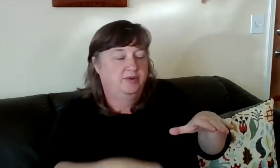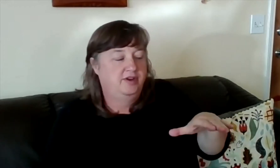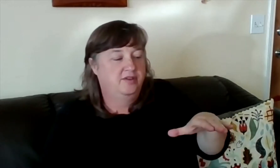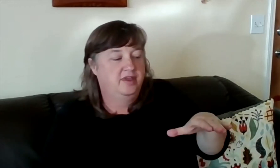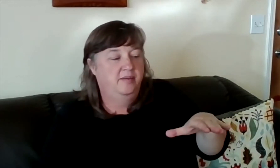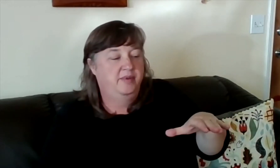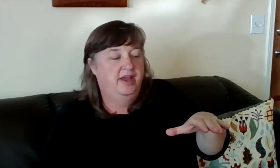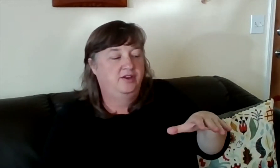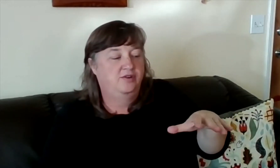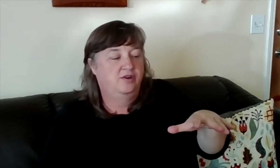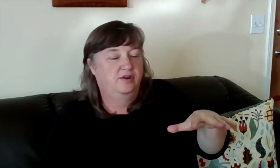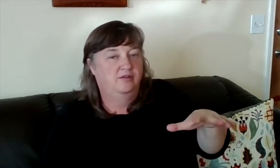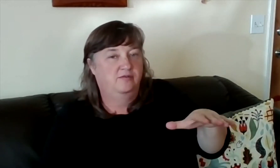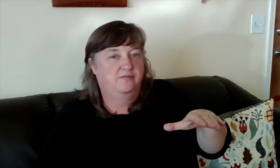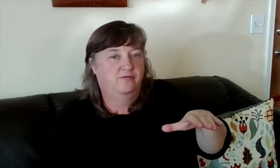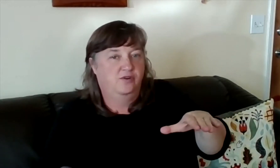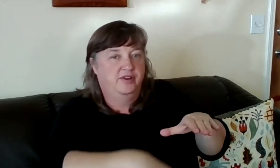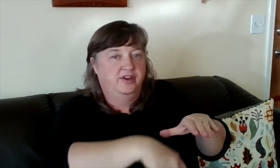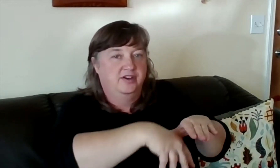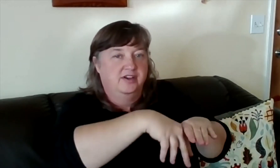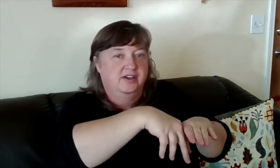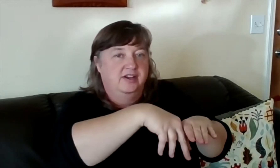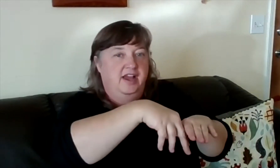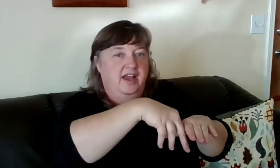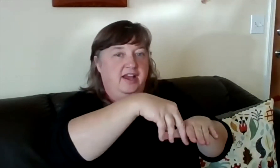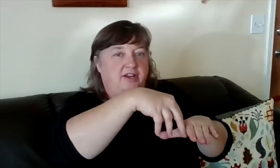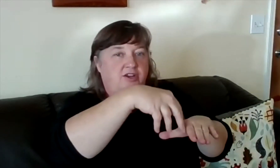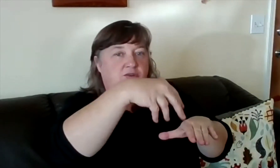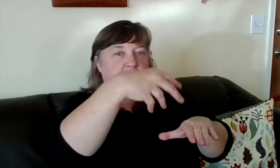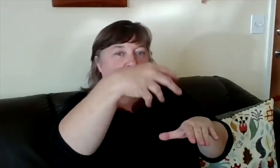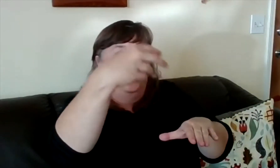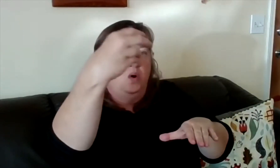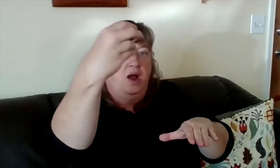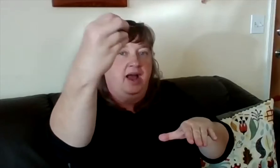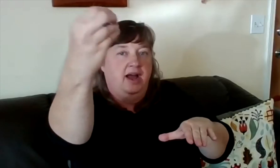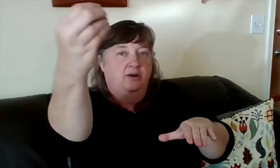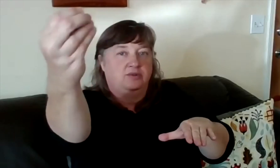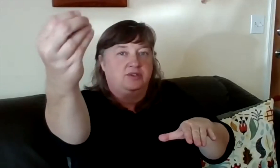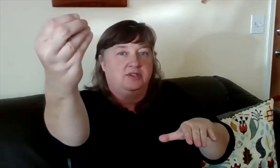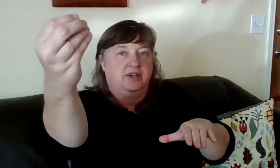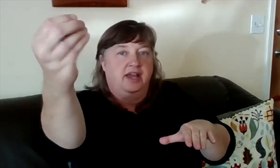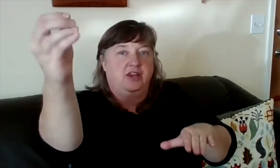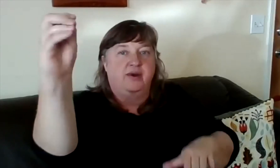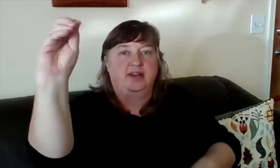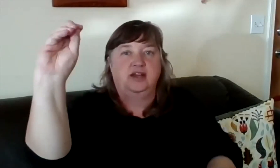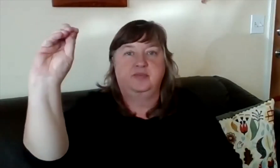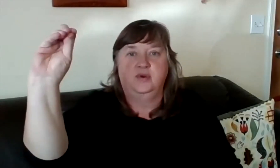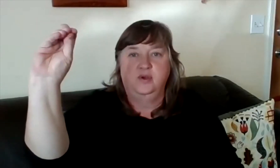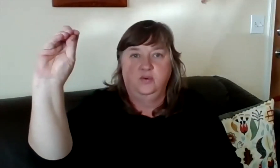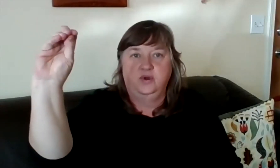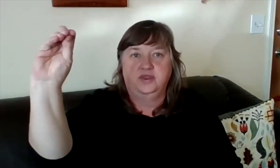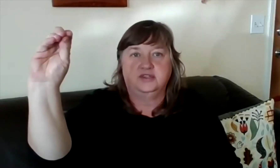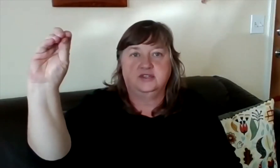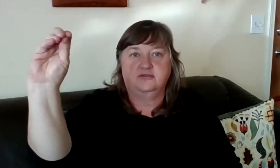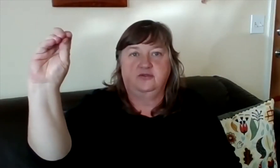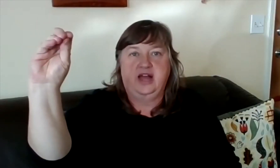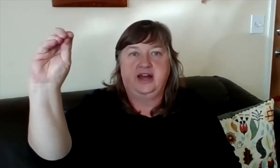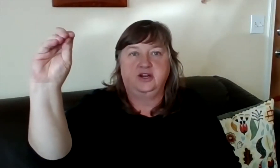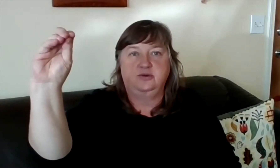your thumb and your forefinger, and you go out. and you end up with this flat O